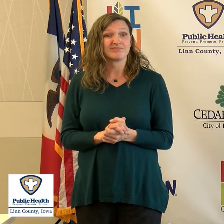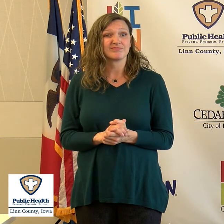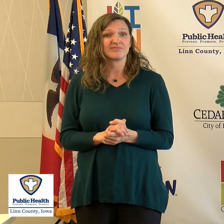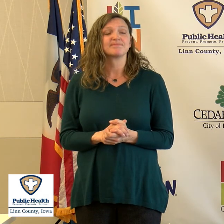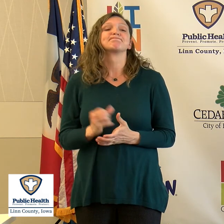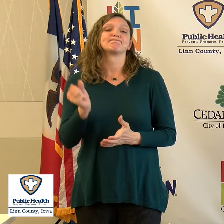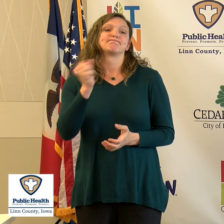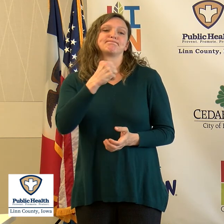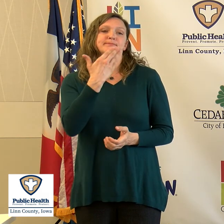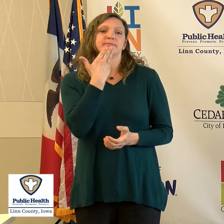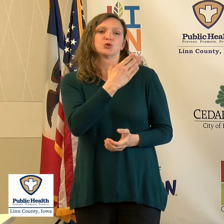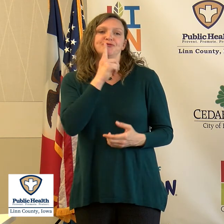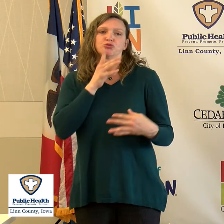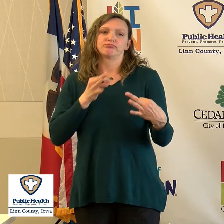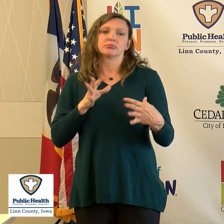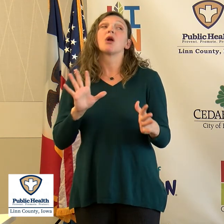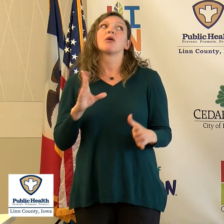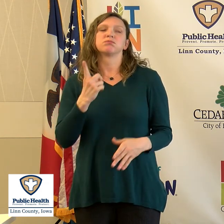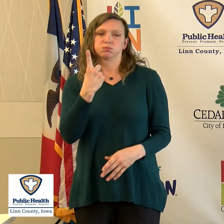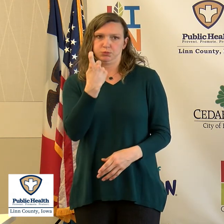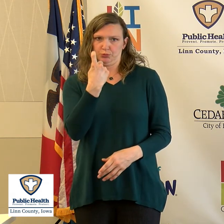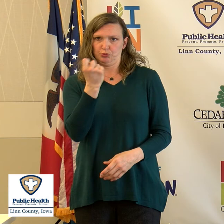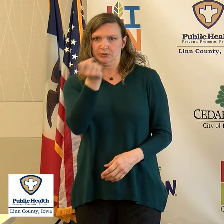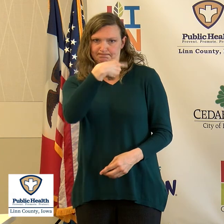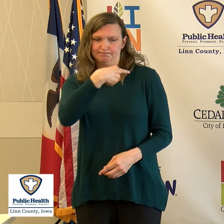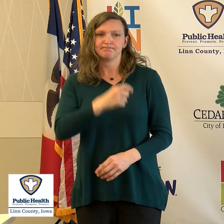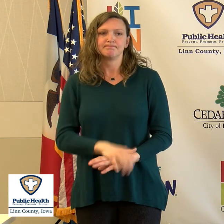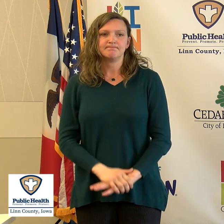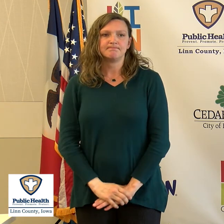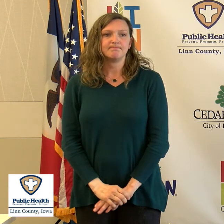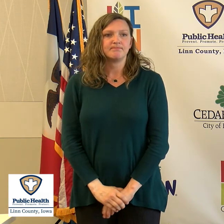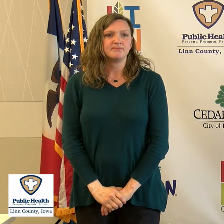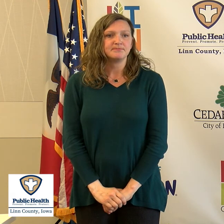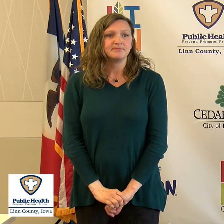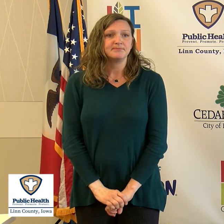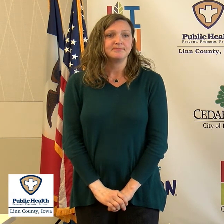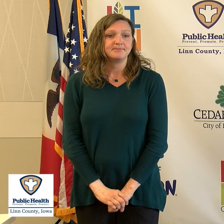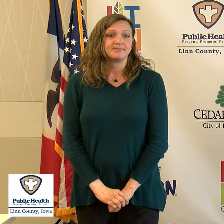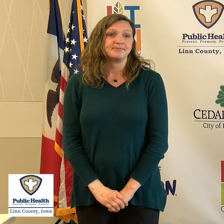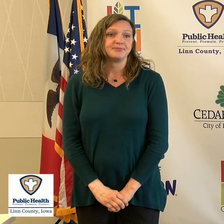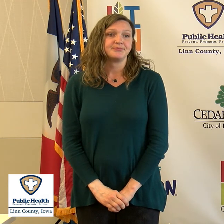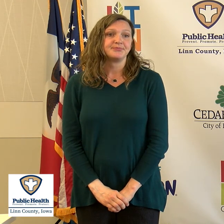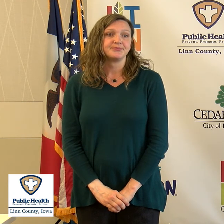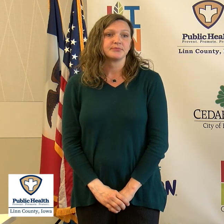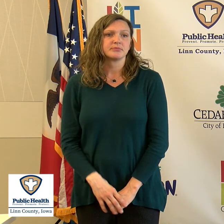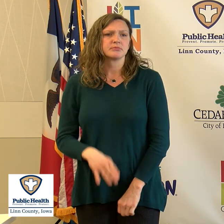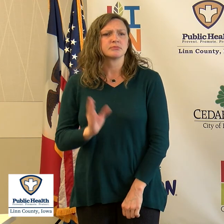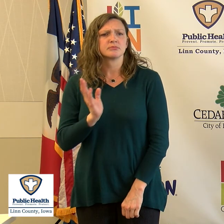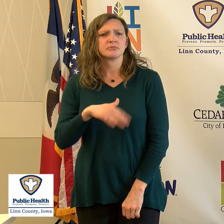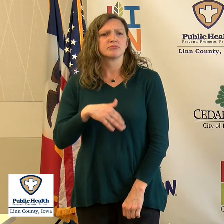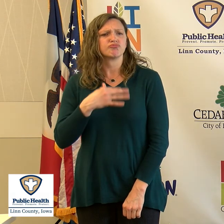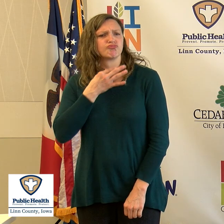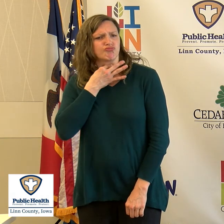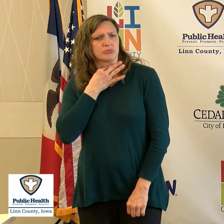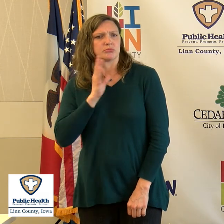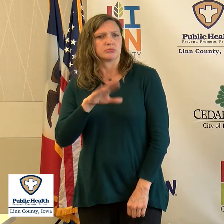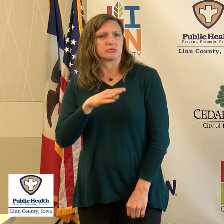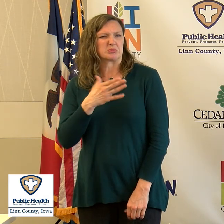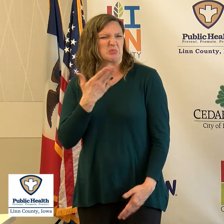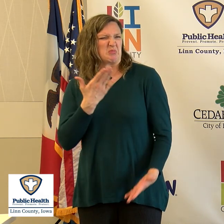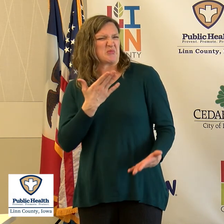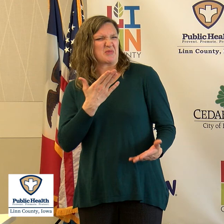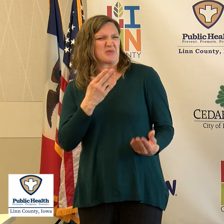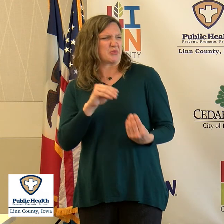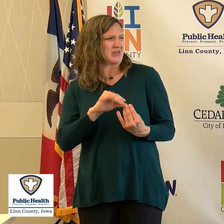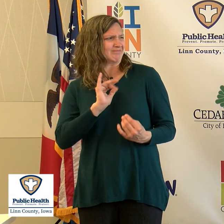Yes, it does. Okay, And I great. have one more for you, but if this is something that would be better answered by Chief German, then that would be fine. Okay. But seeing as